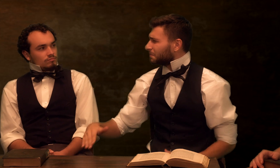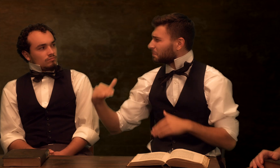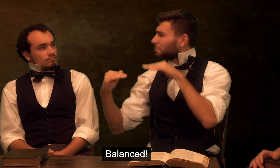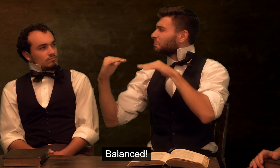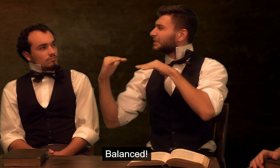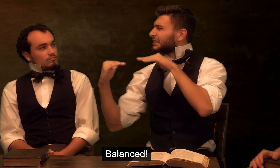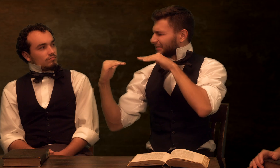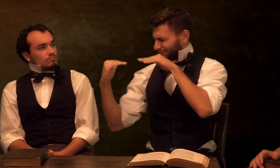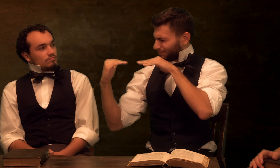Balanced.